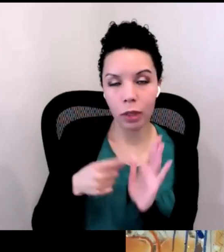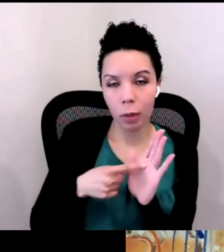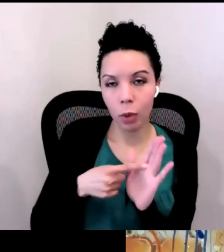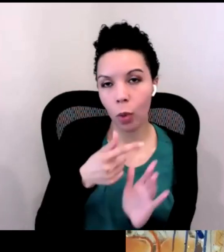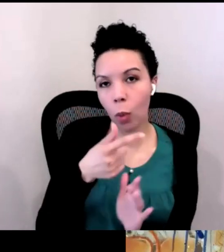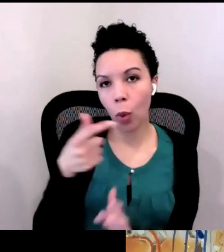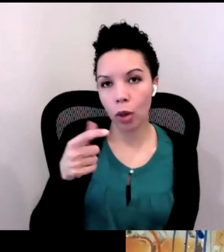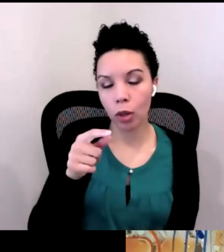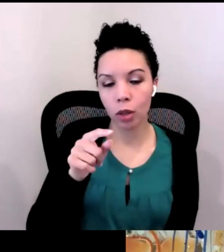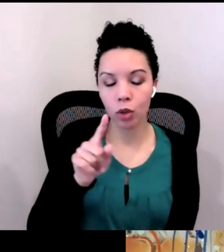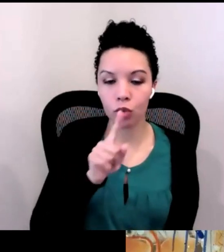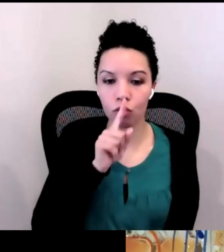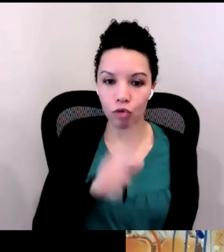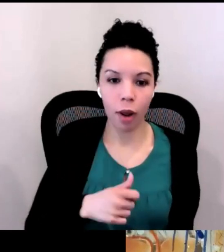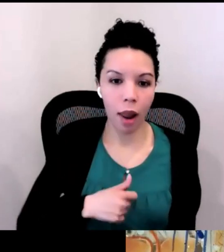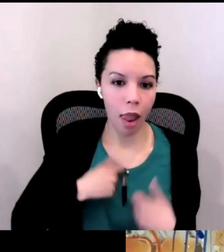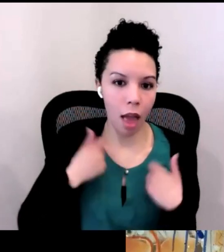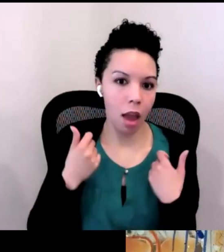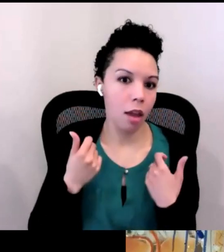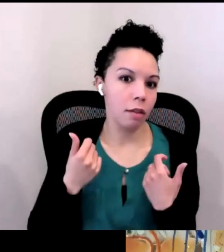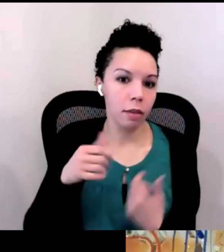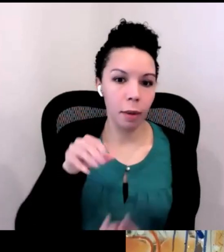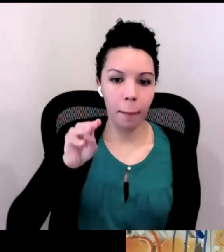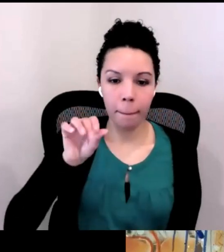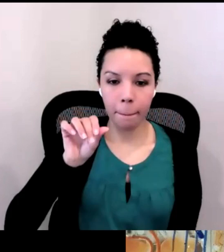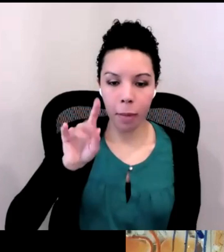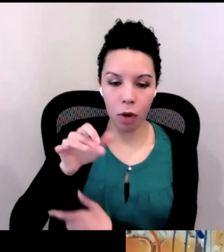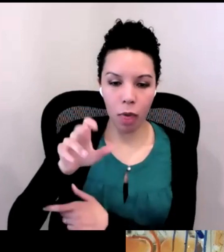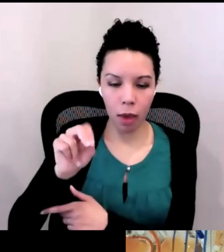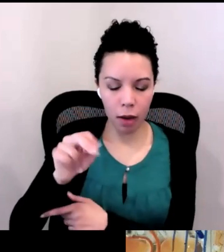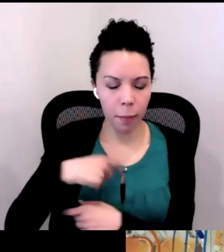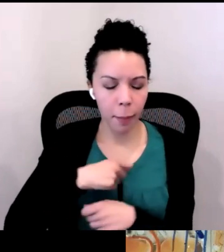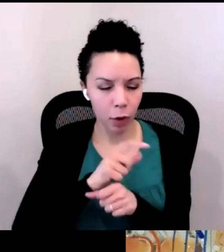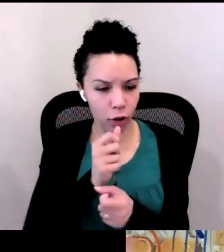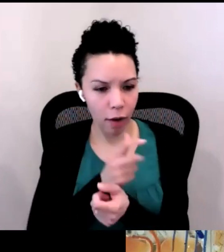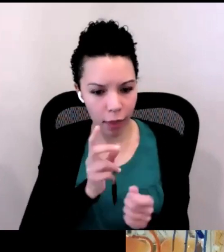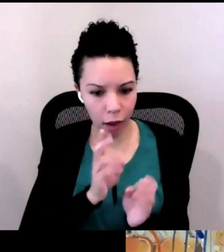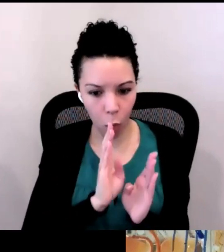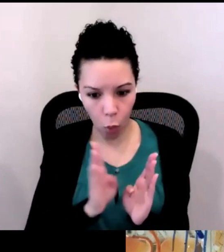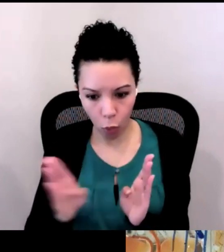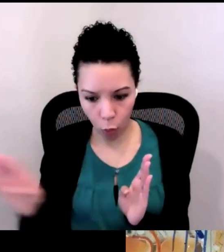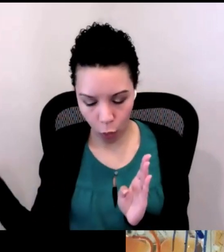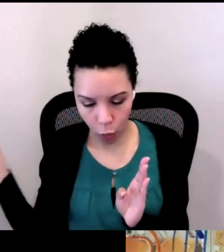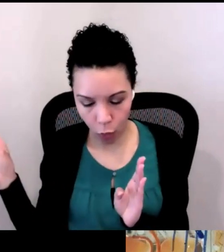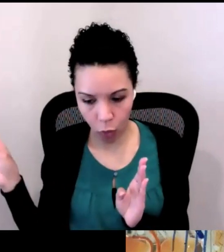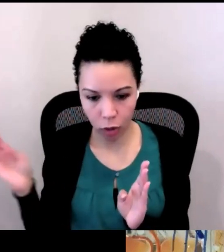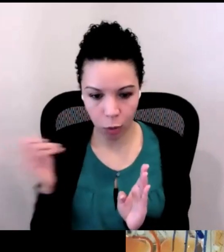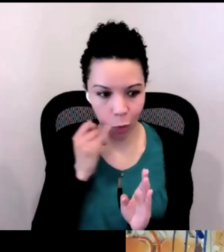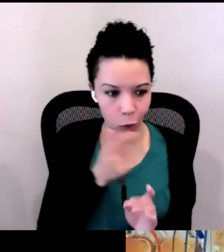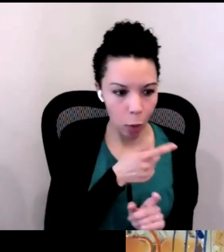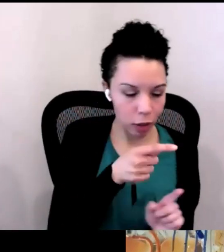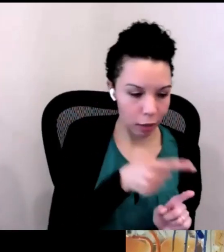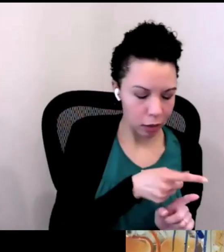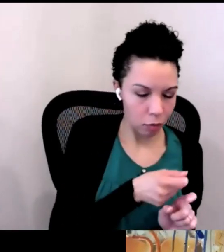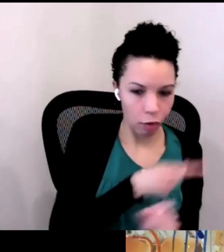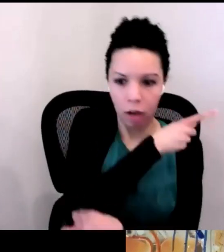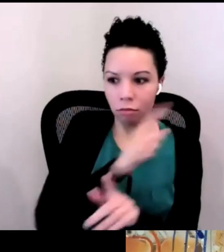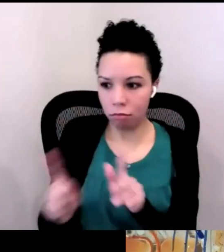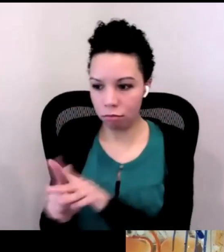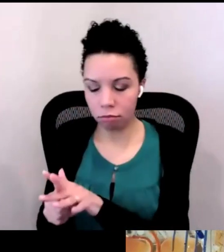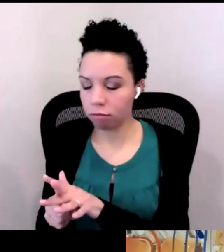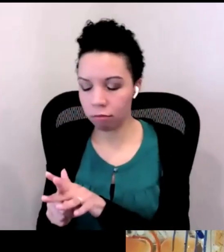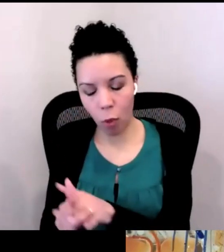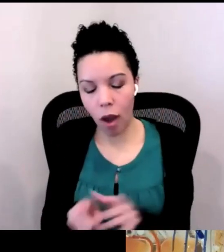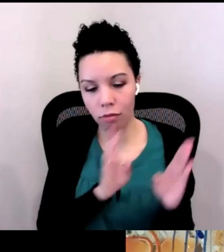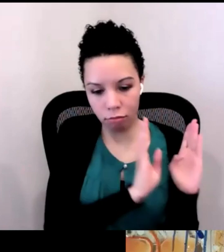which episodes go in order so that it made sense. If you're watching an episode about this, you're not all of a sudden watching a completely random episode. There's